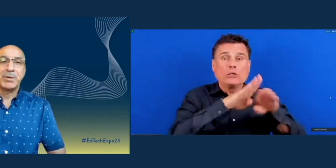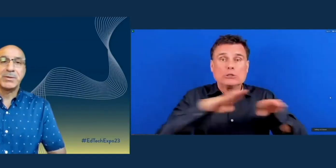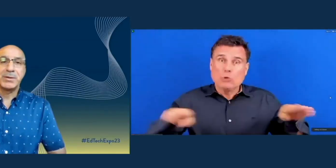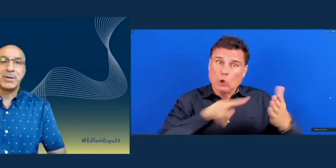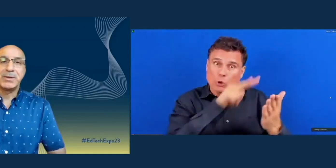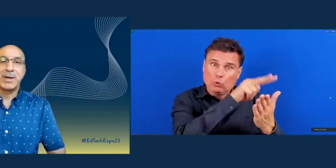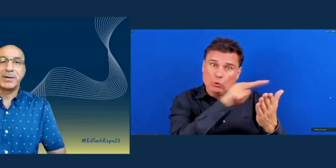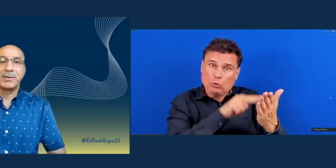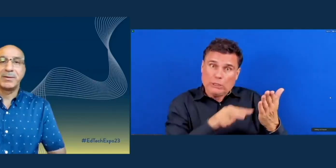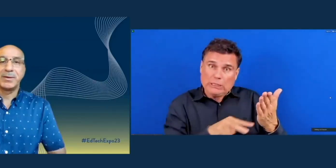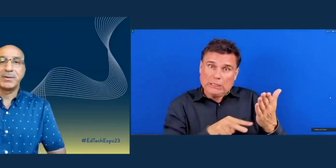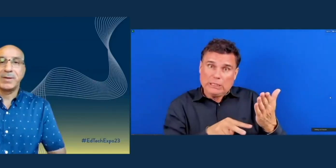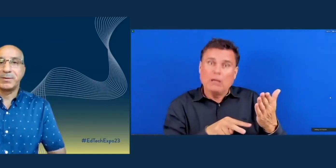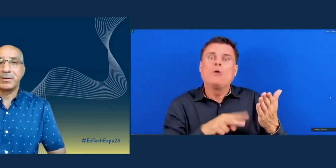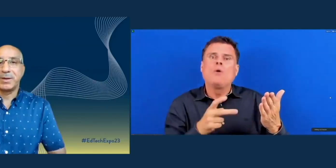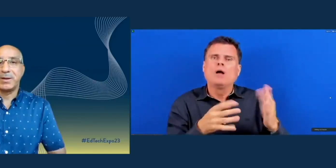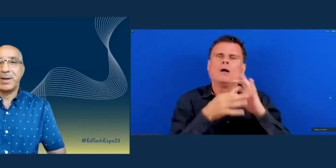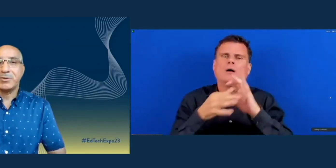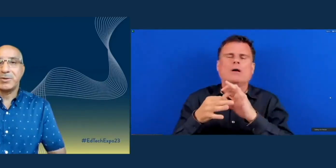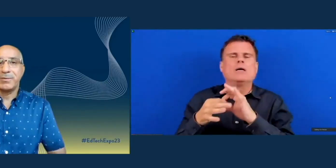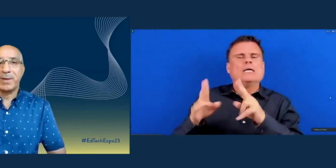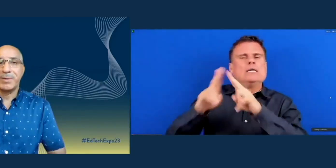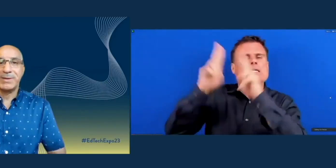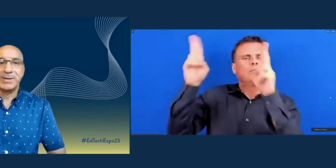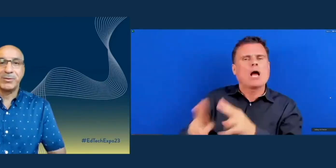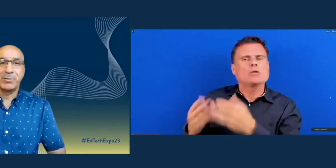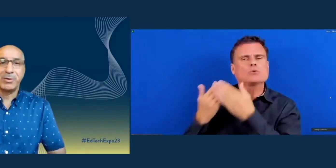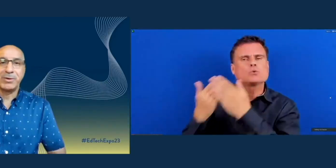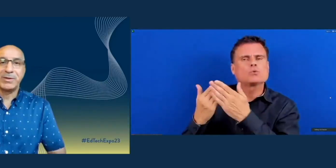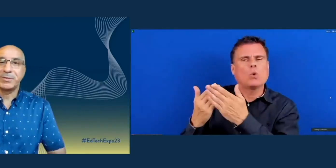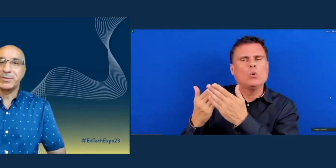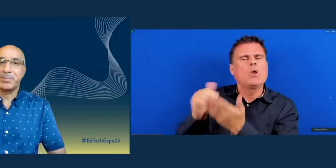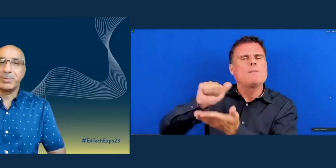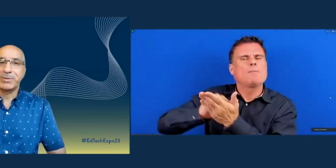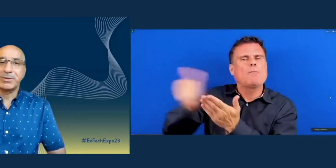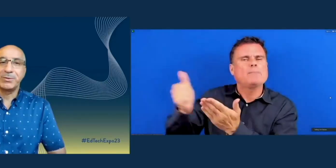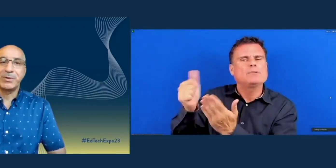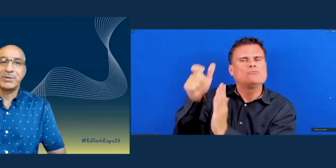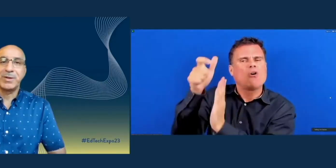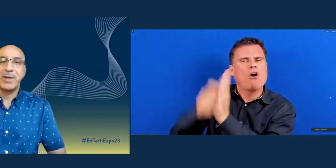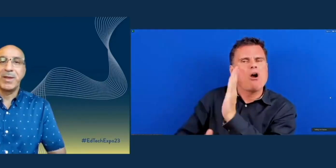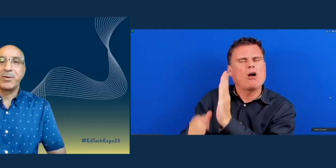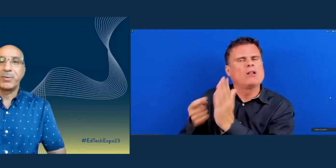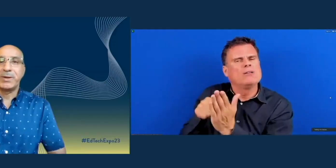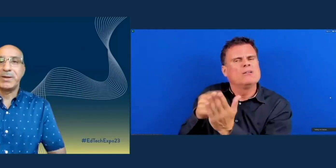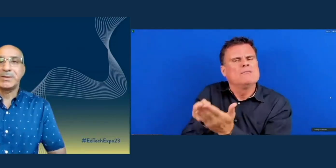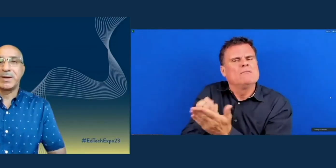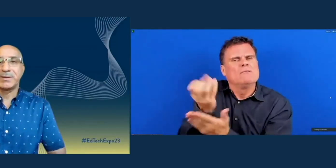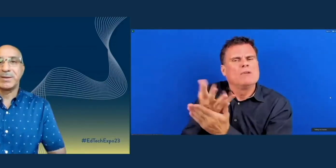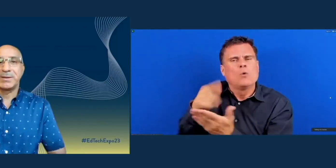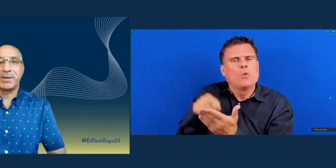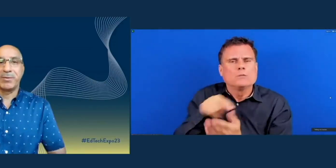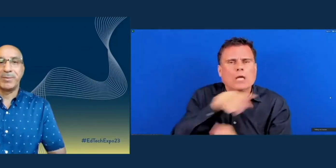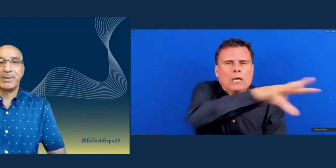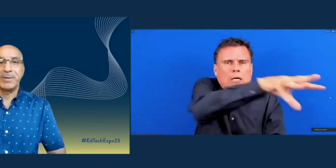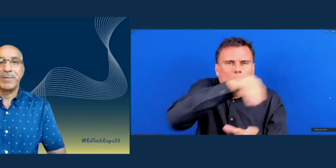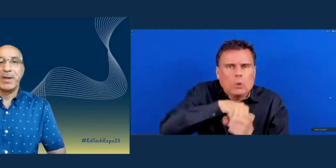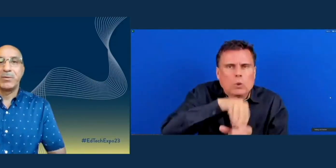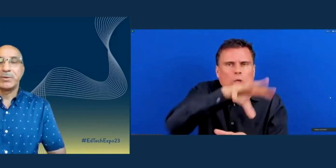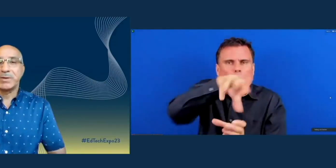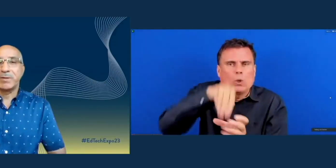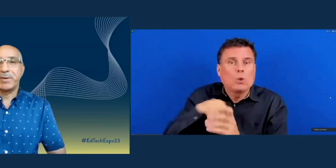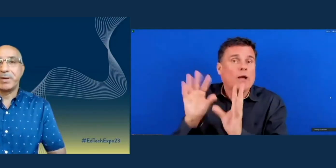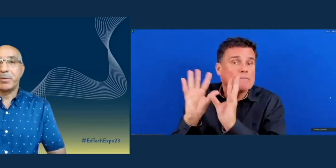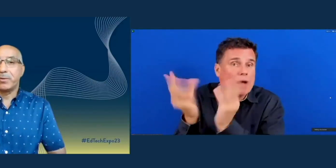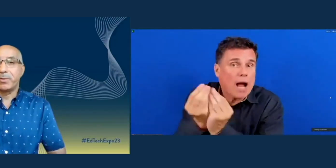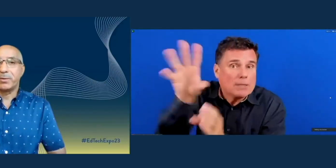published a study entitled Engaging Families and Communities to Support Students' Reading Skills and Development, which